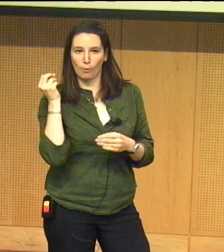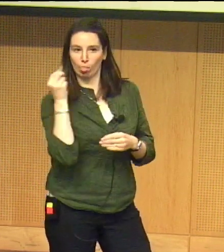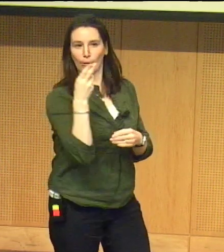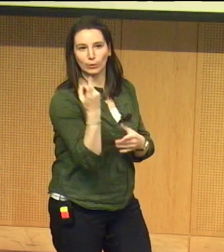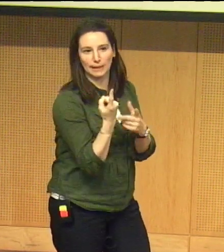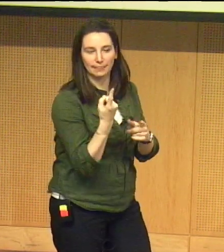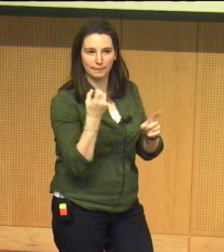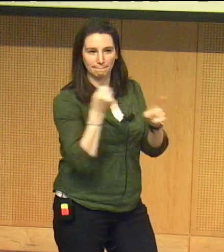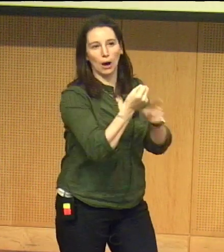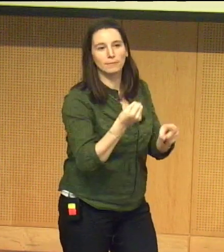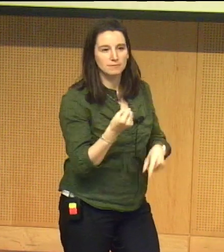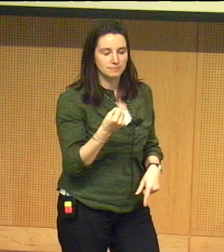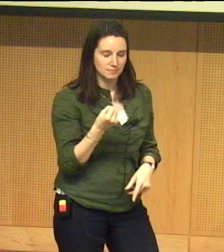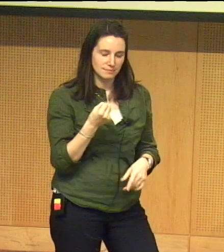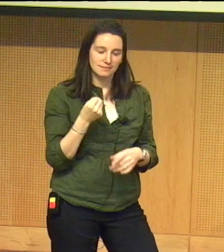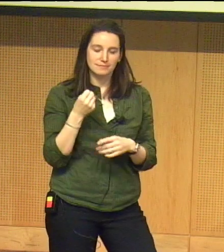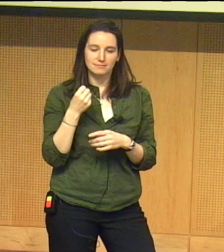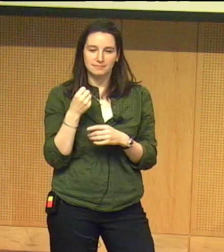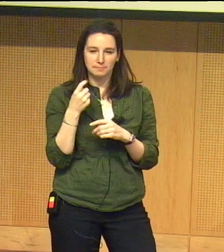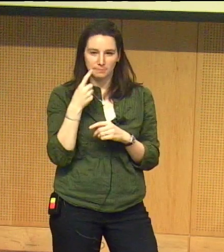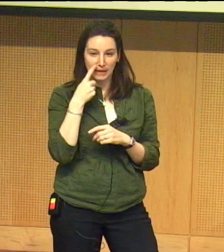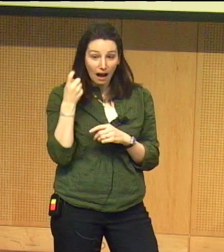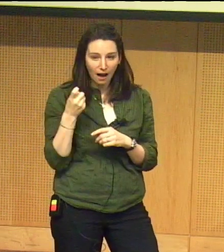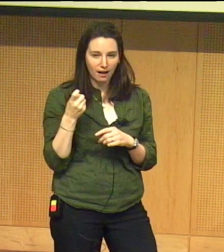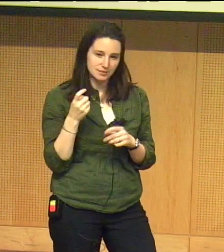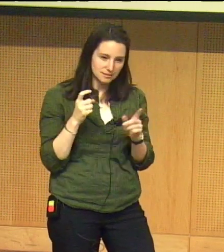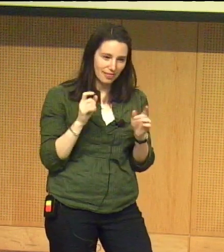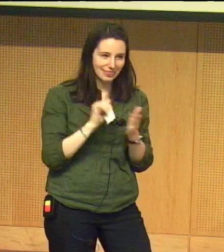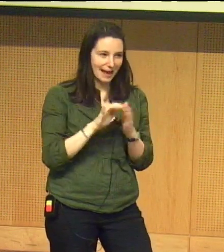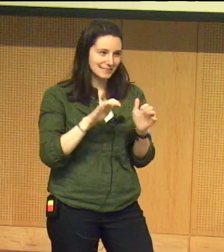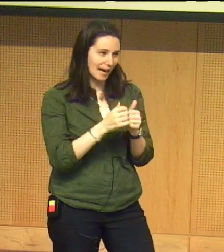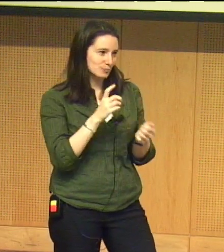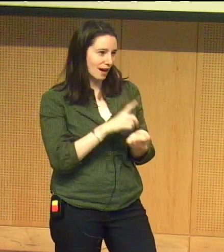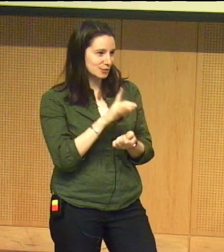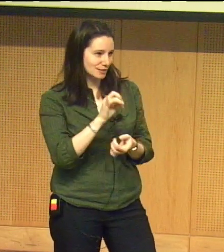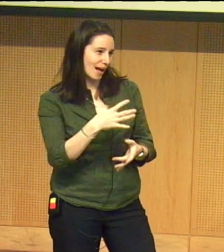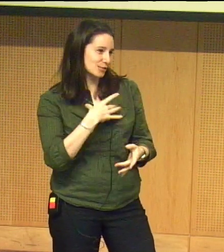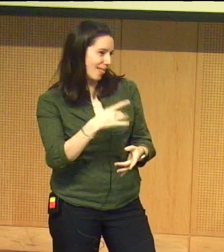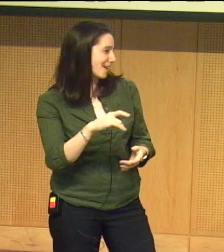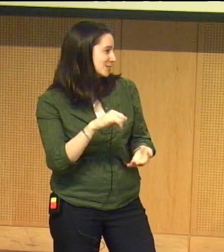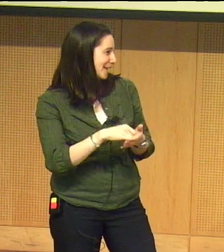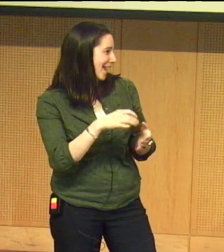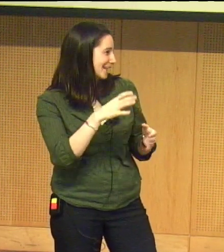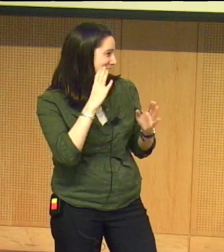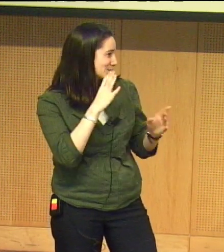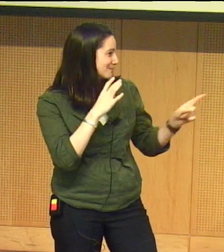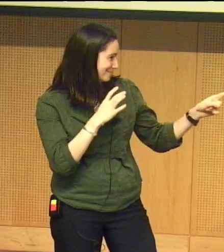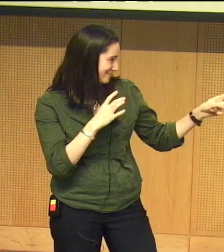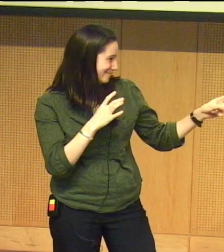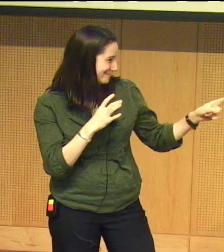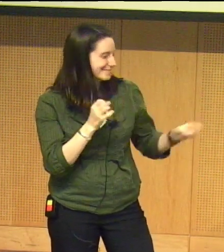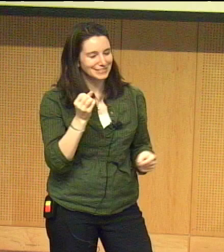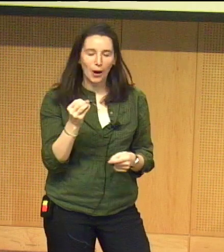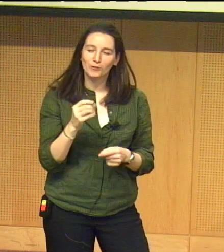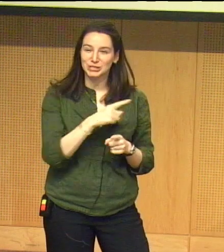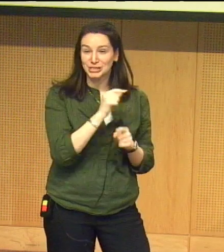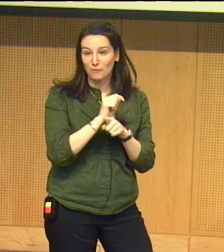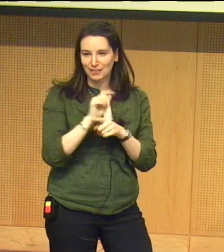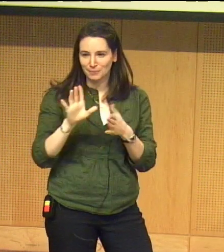paying attention, someone will throw something my way and I'm not, I'm not catching it. And, like it's a way to get someone's attention, right? That's always